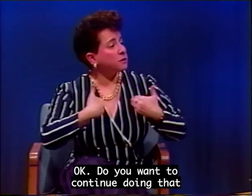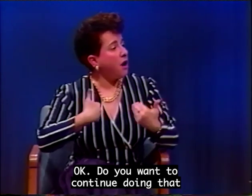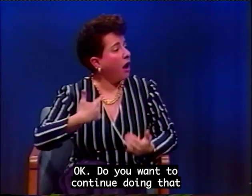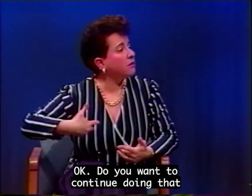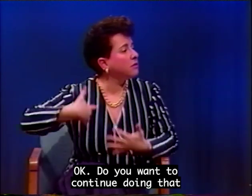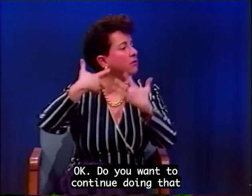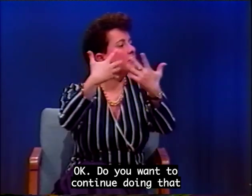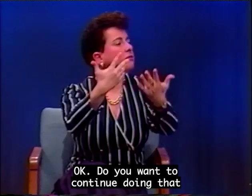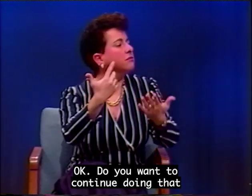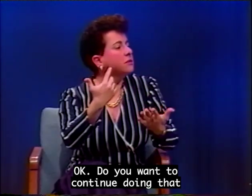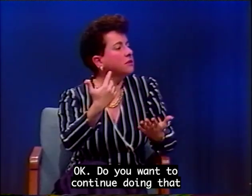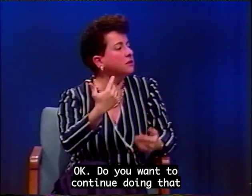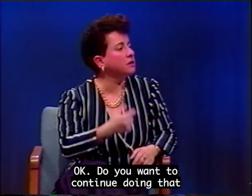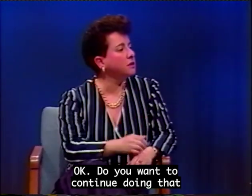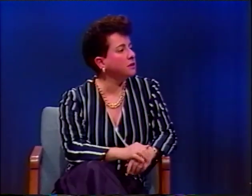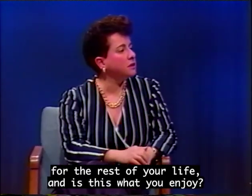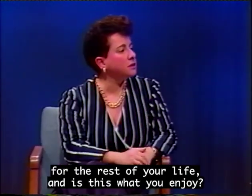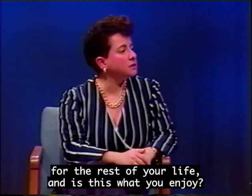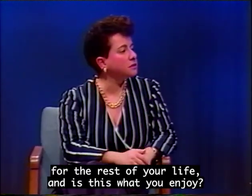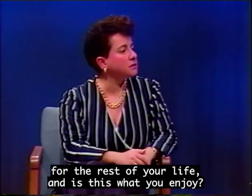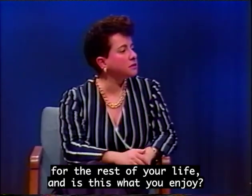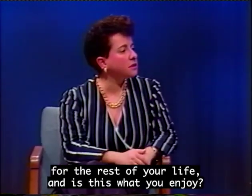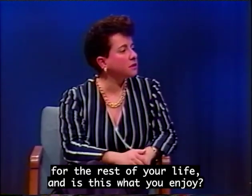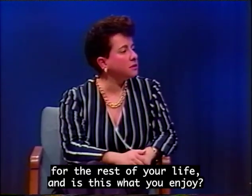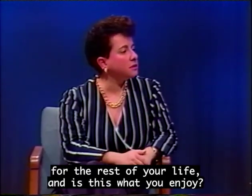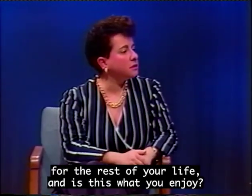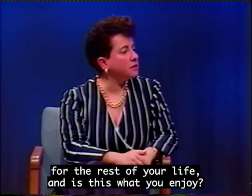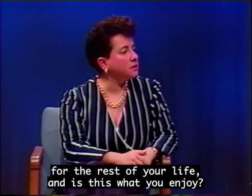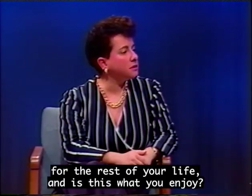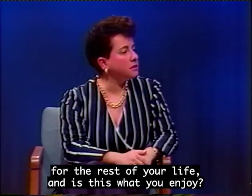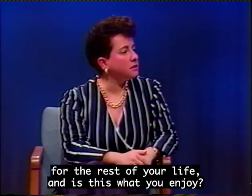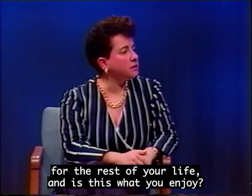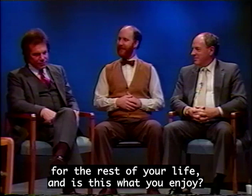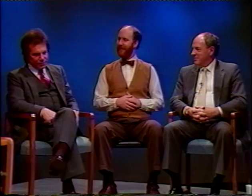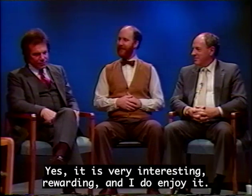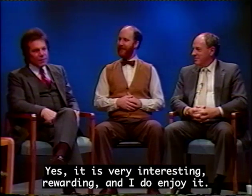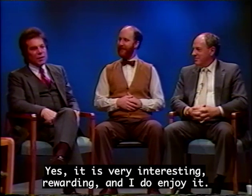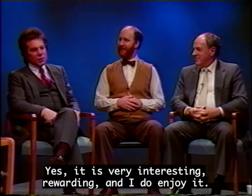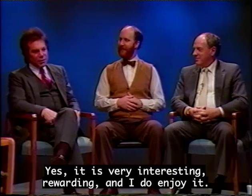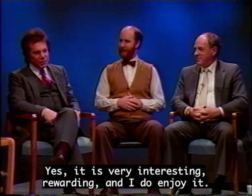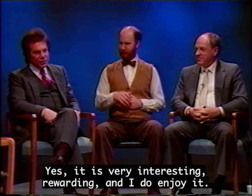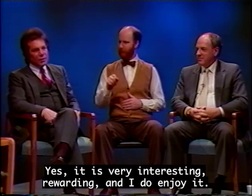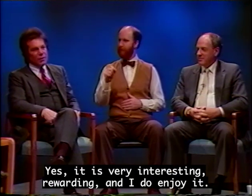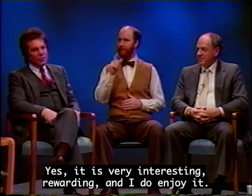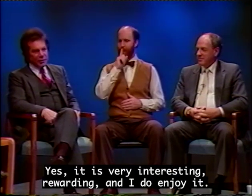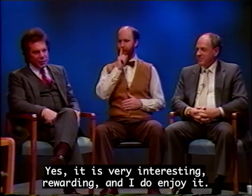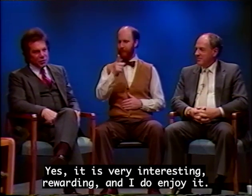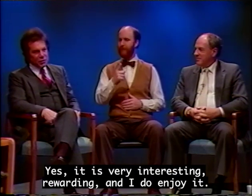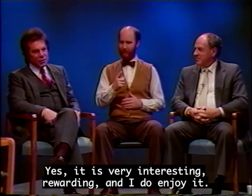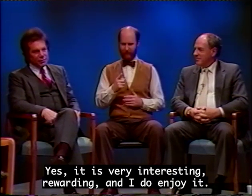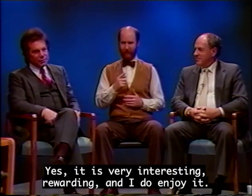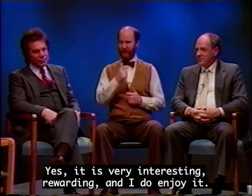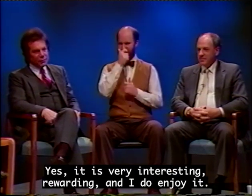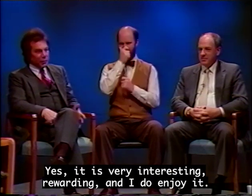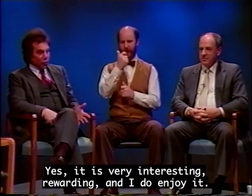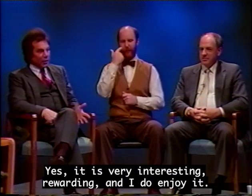Okay. Do you want to continue doing that for the rest of your life, and is this what you enjoy? Yes, it is. Very